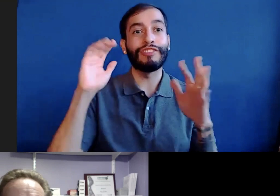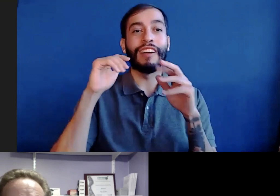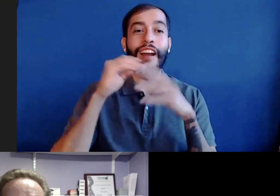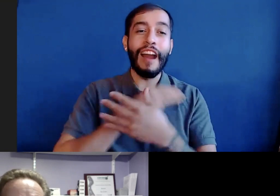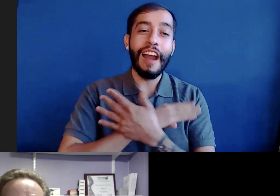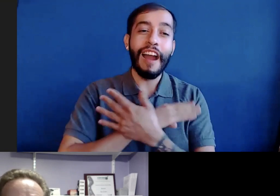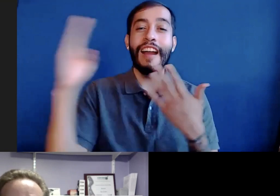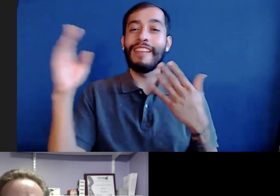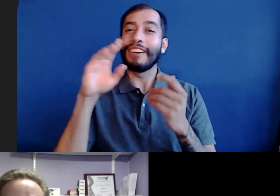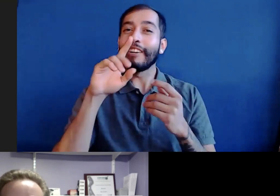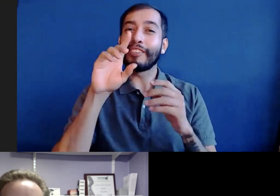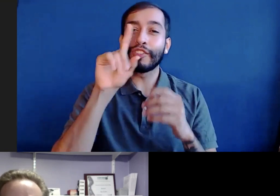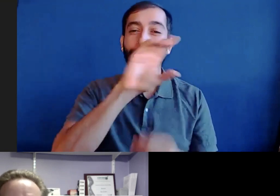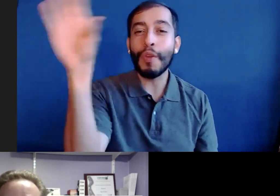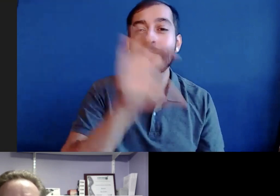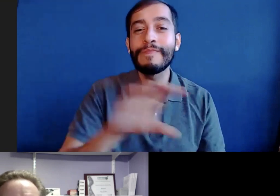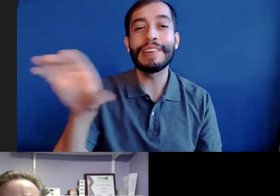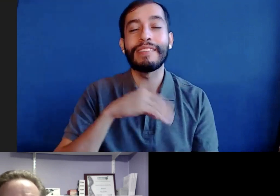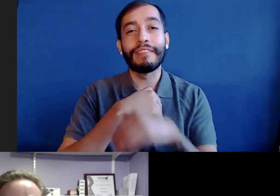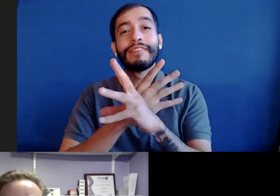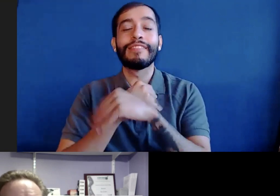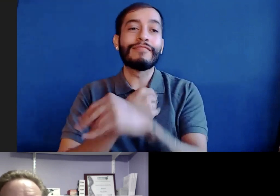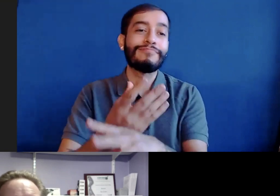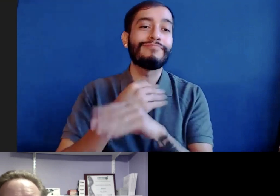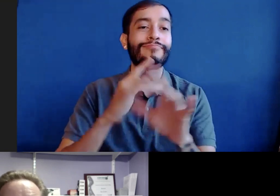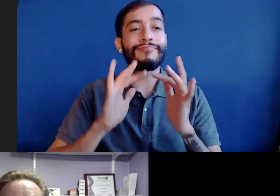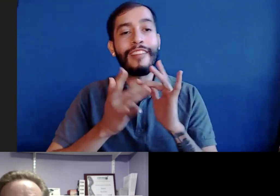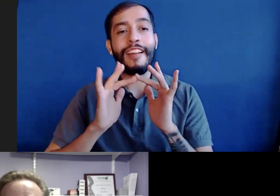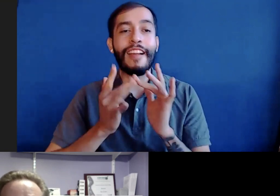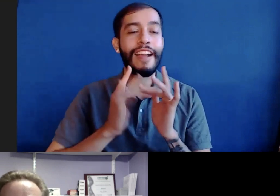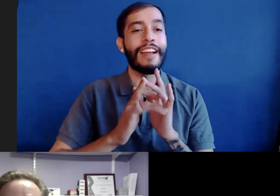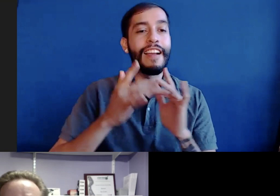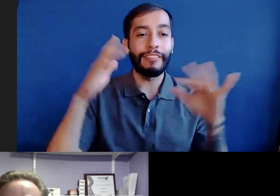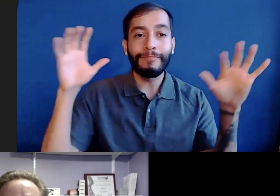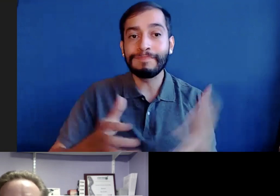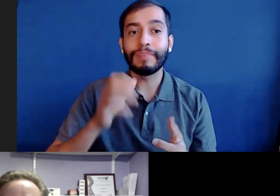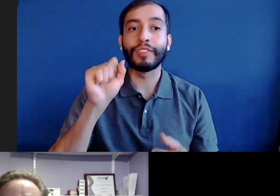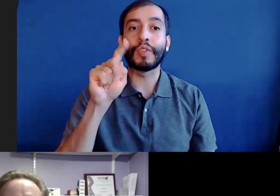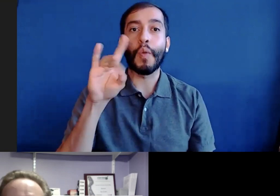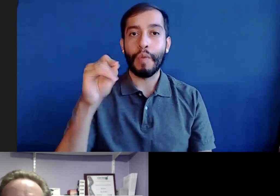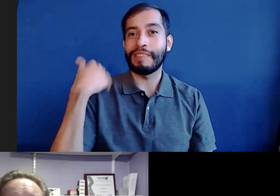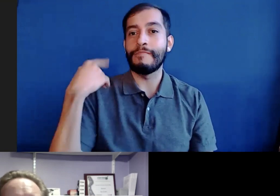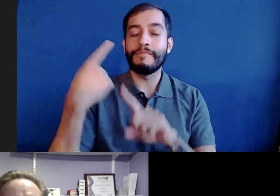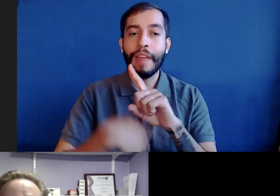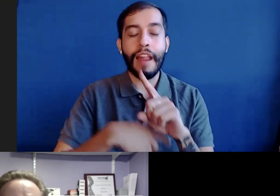in the studio over the last month, which has been, you know, really exciting, real